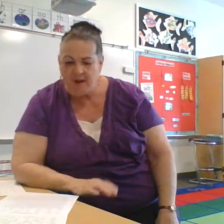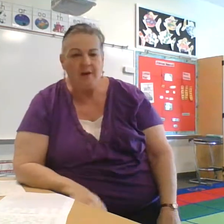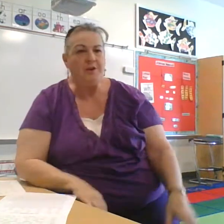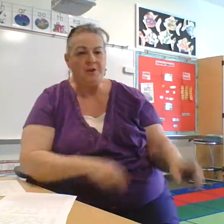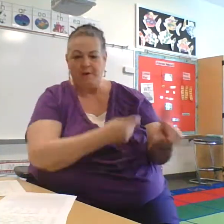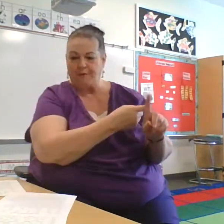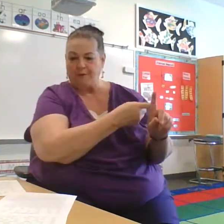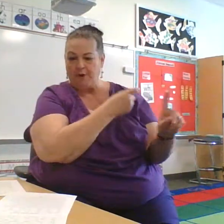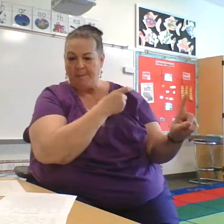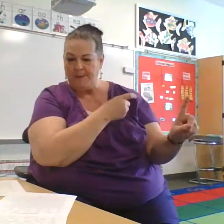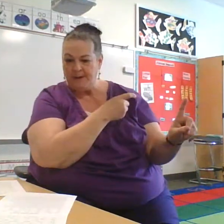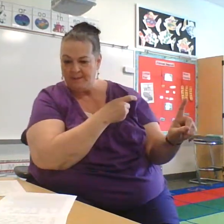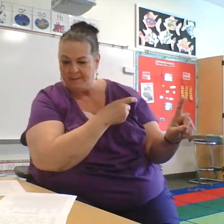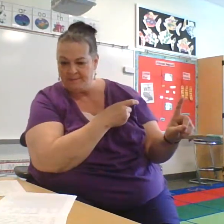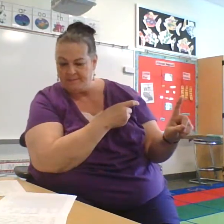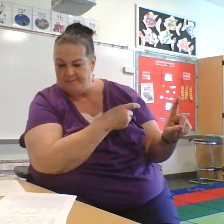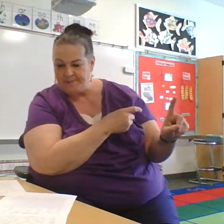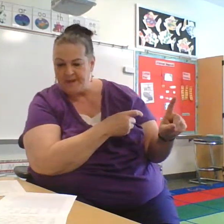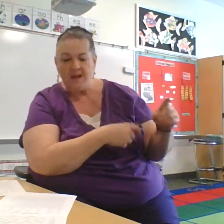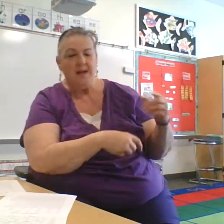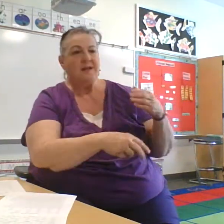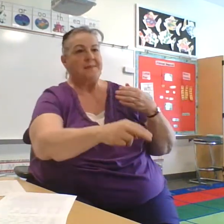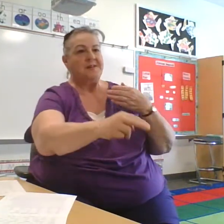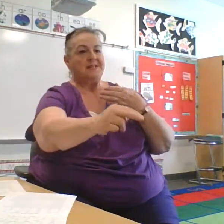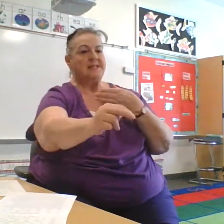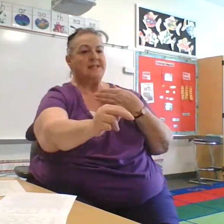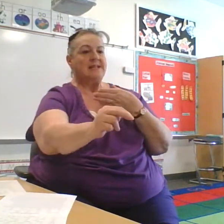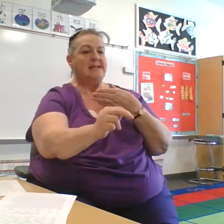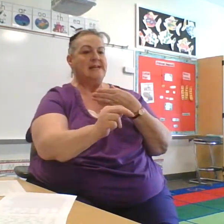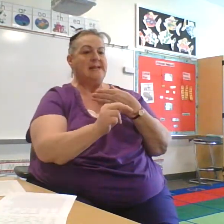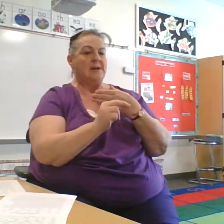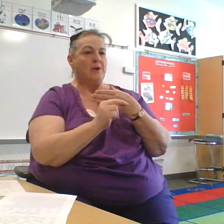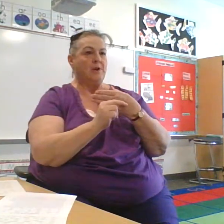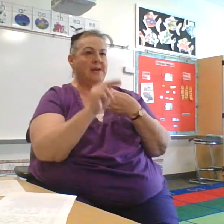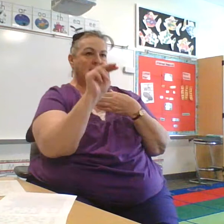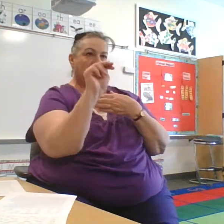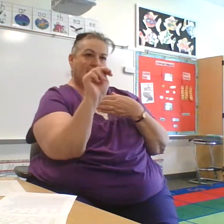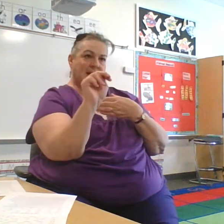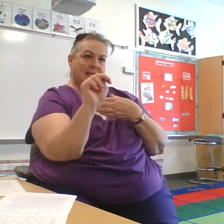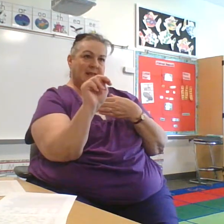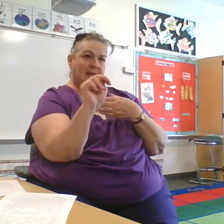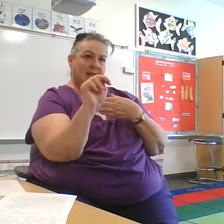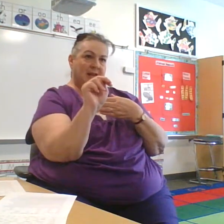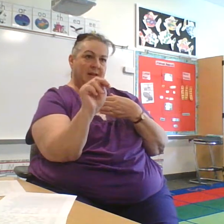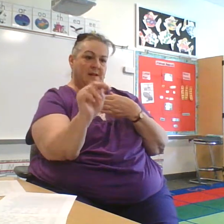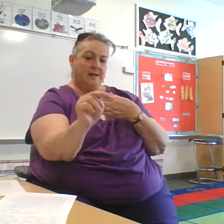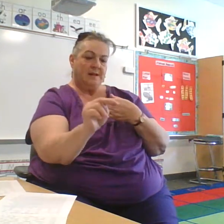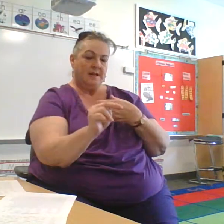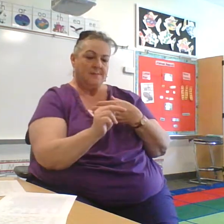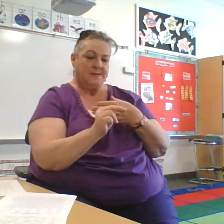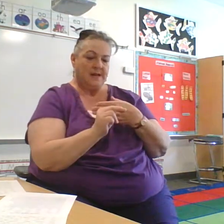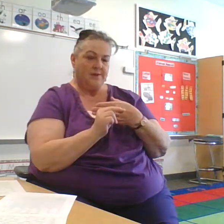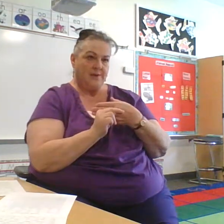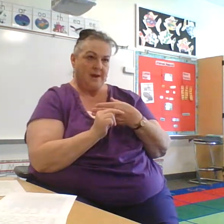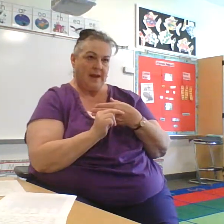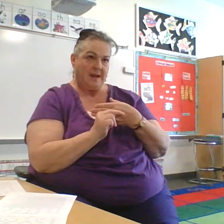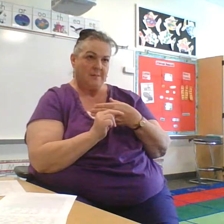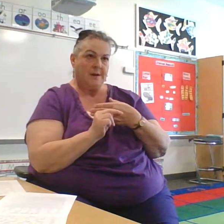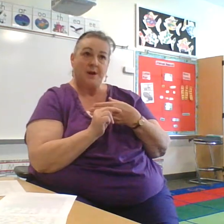You know, from. Now this is near. It's like an extended end that comes into your hand but doesn't